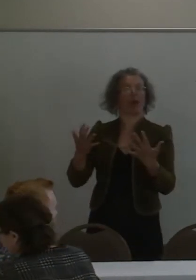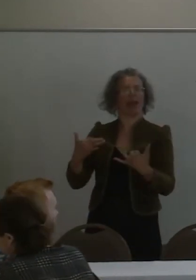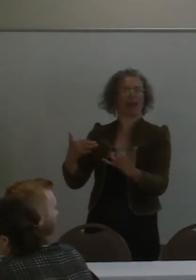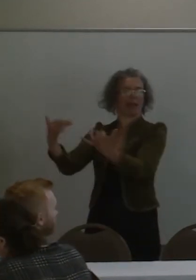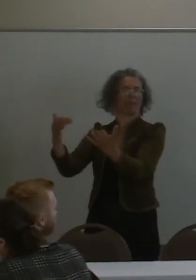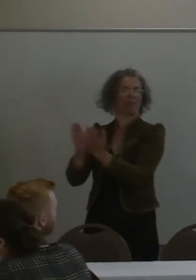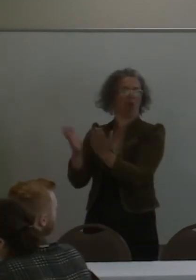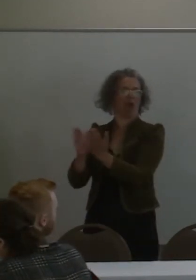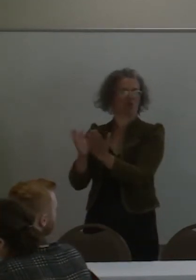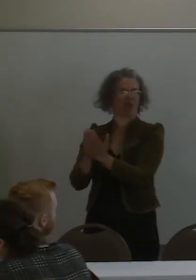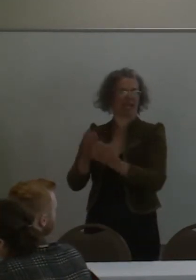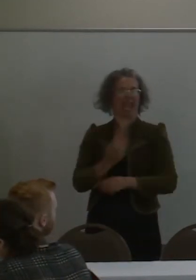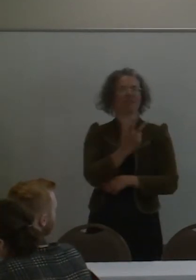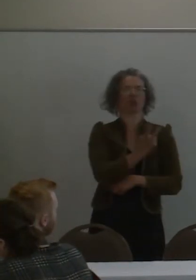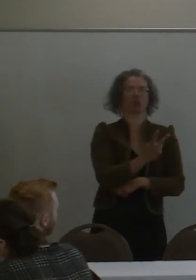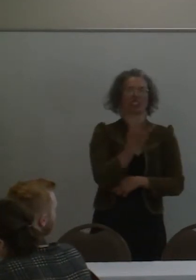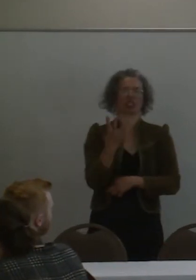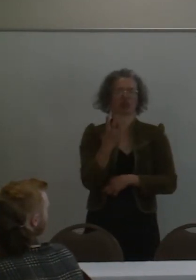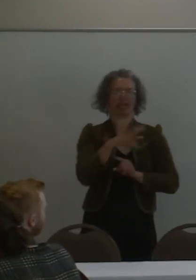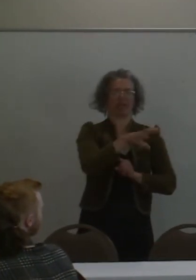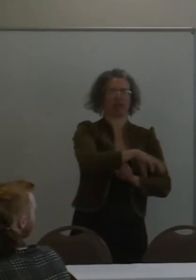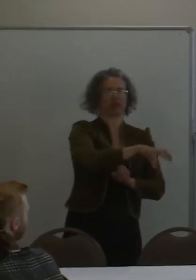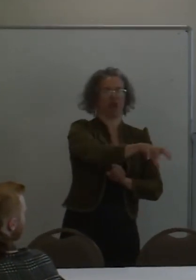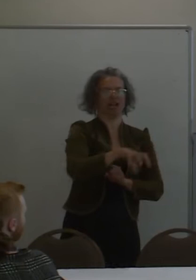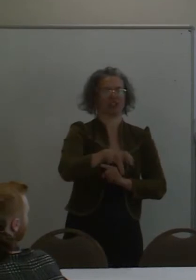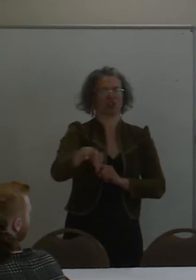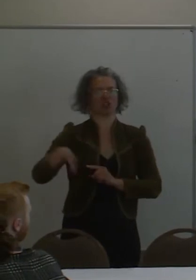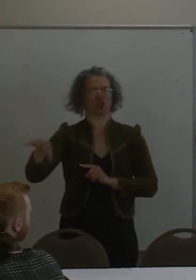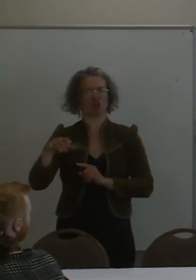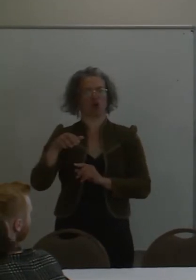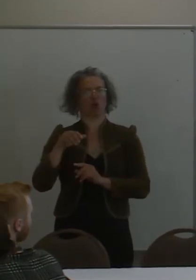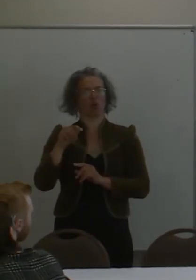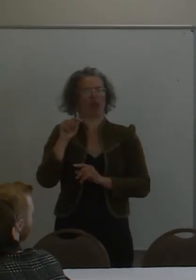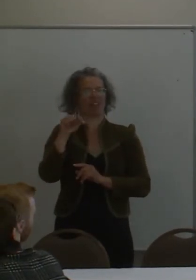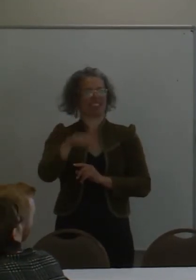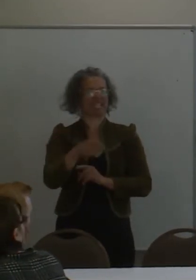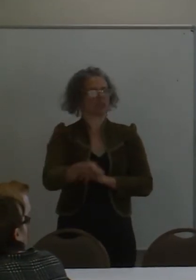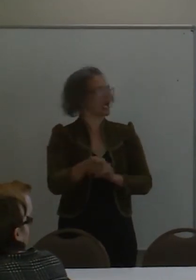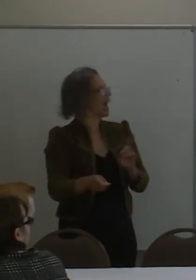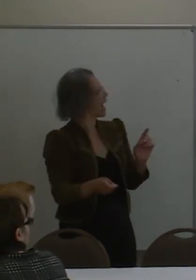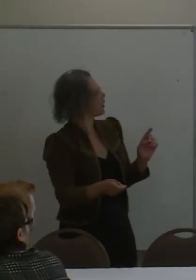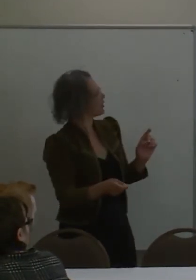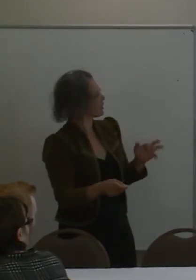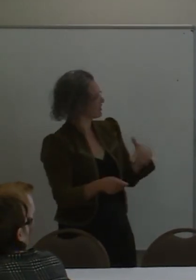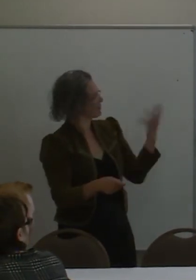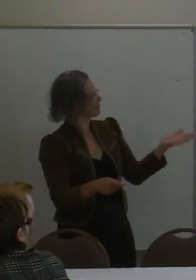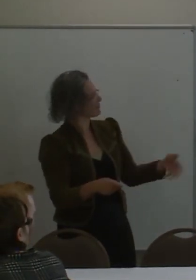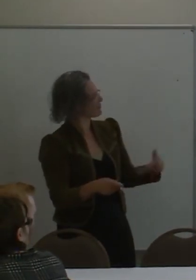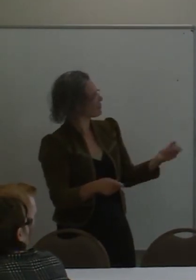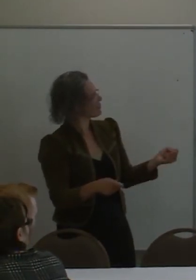of our branches. We're a 23 branch system. We have our flagship downtown branch. You see there, oh, okay, it didn't